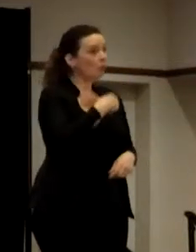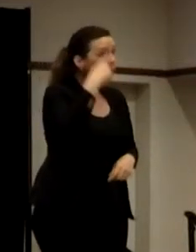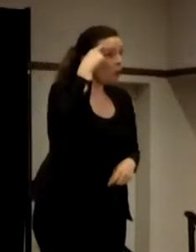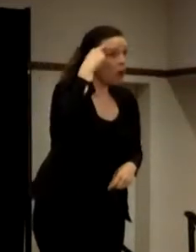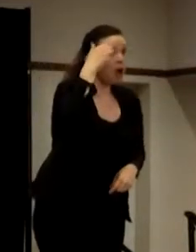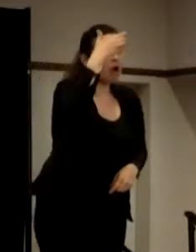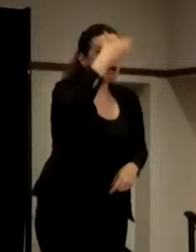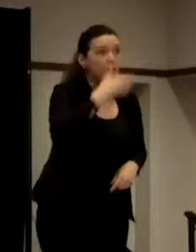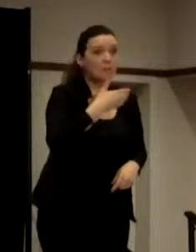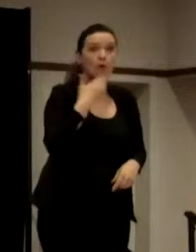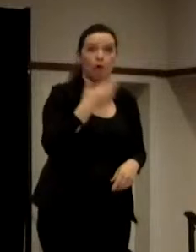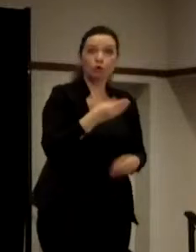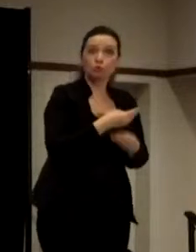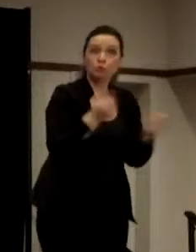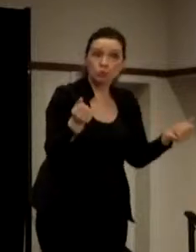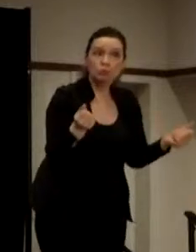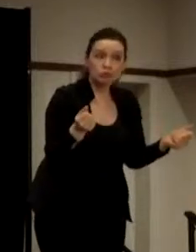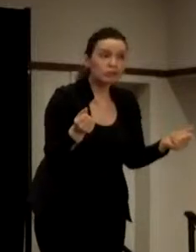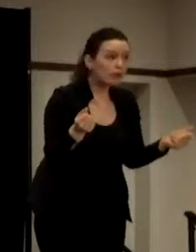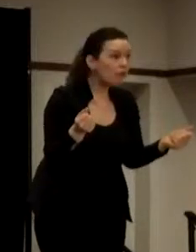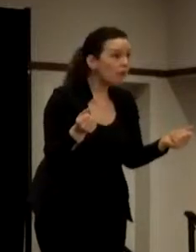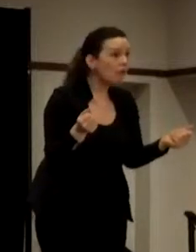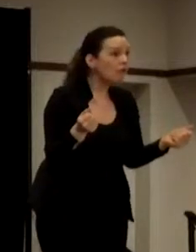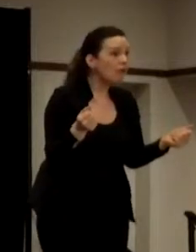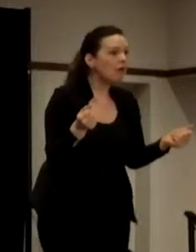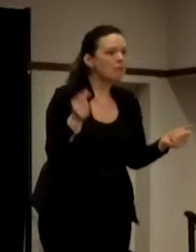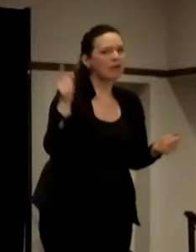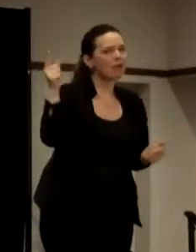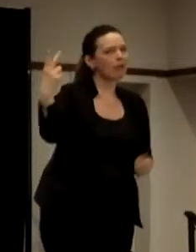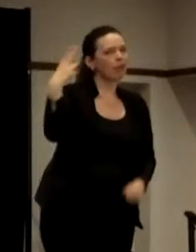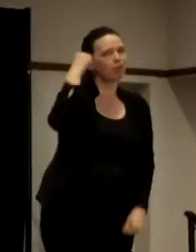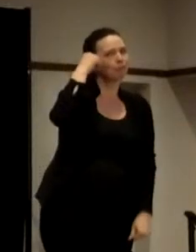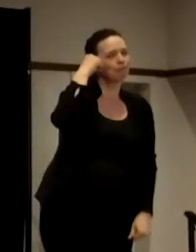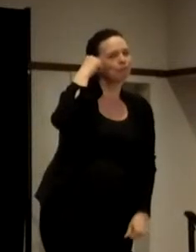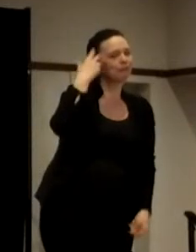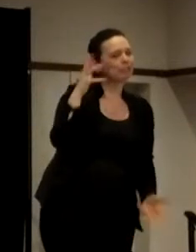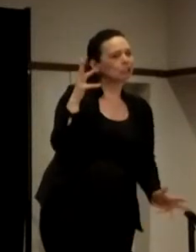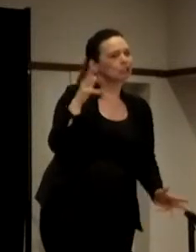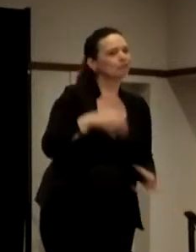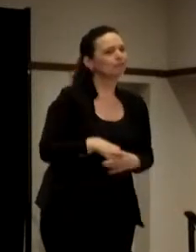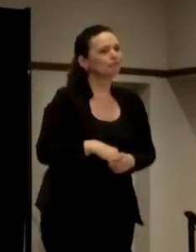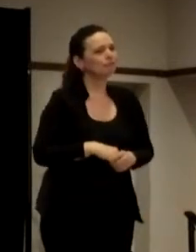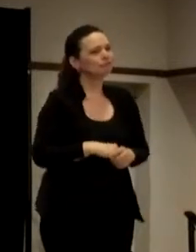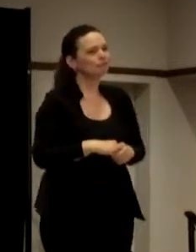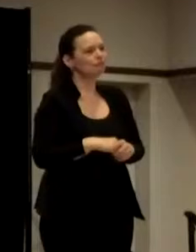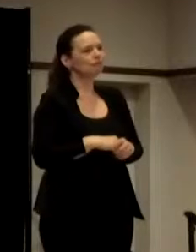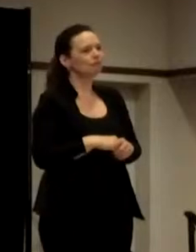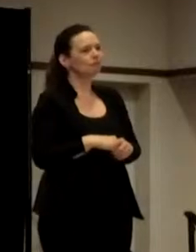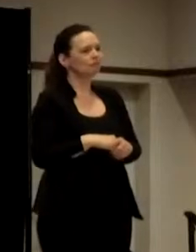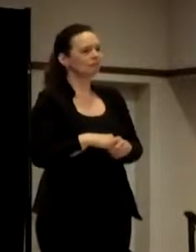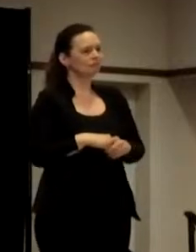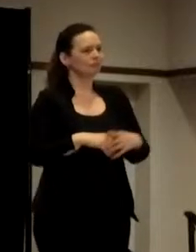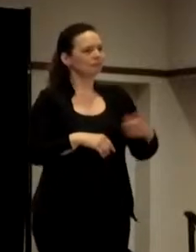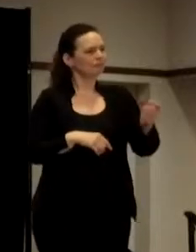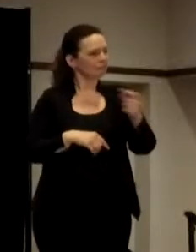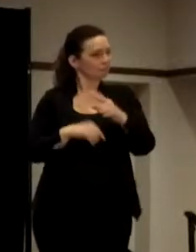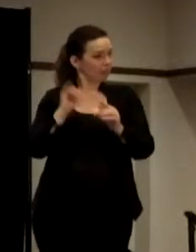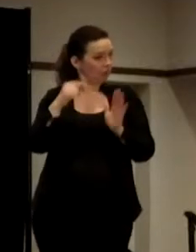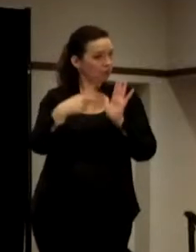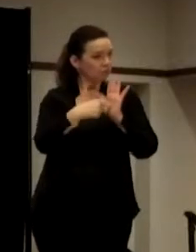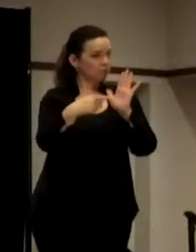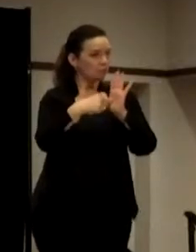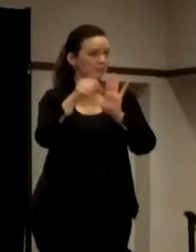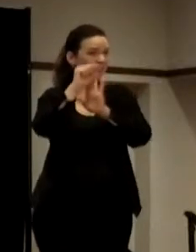got confirmation that it's not allowed. So that is what it is. But again, is that maybe an example of where the state is Correct. If that using-